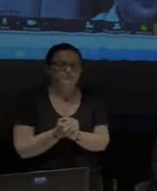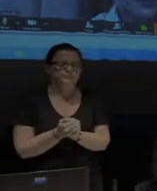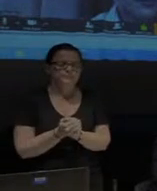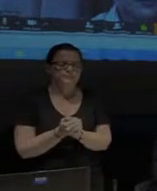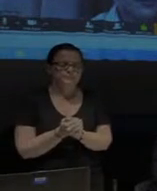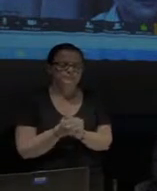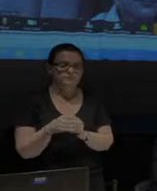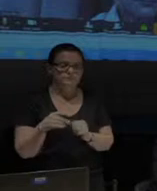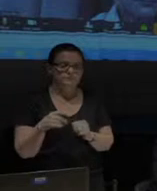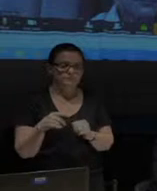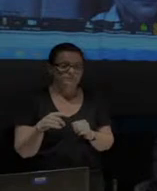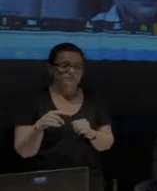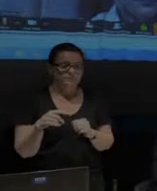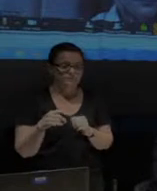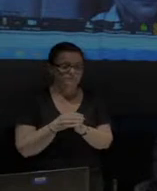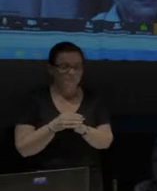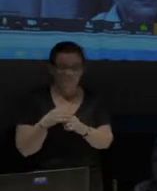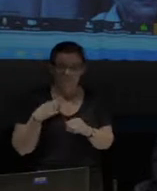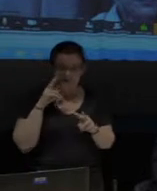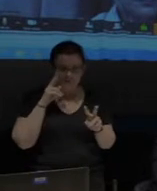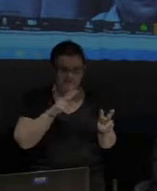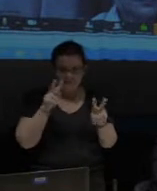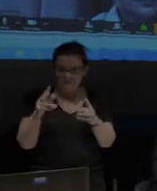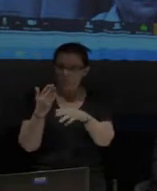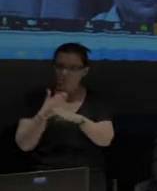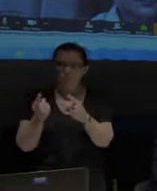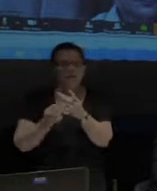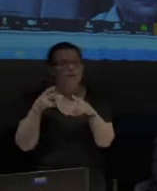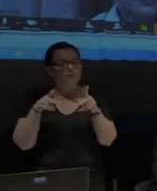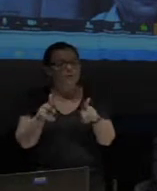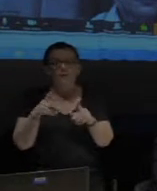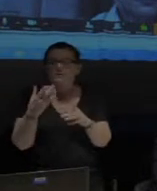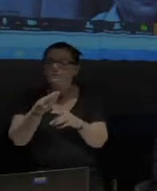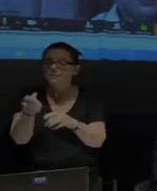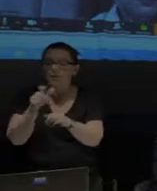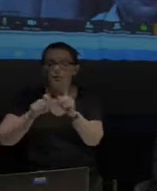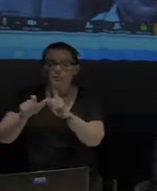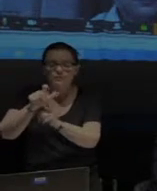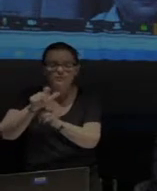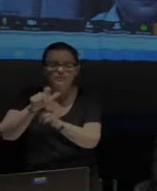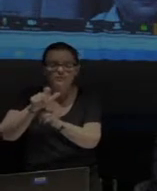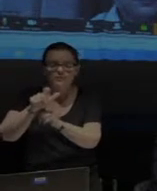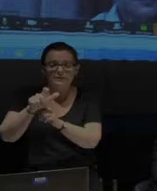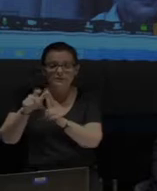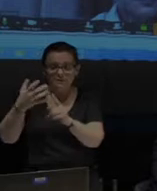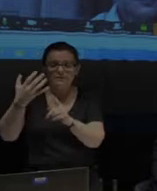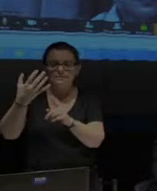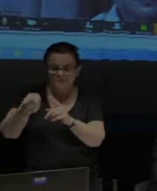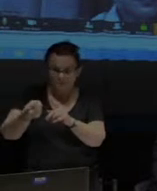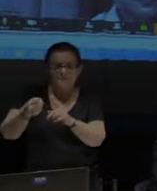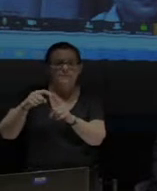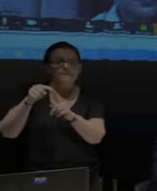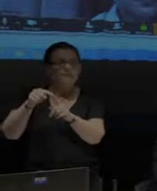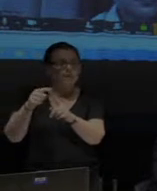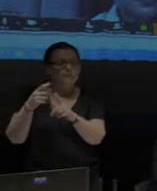I see it working another way as well. I see that communities, the public sector is doing what it should do,